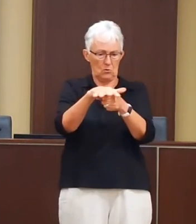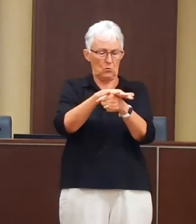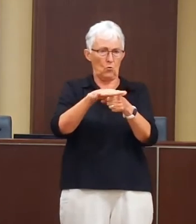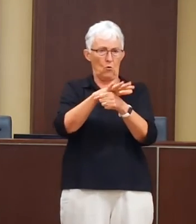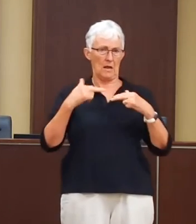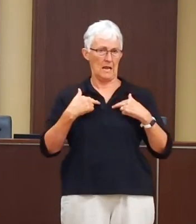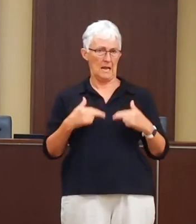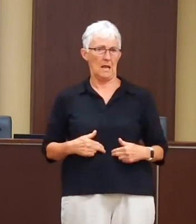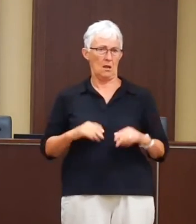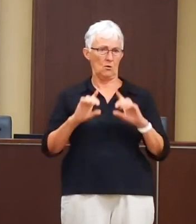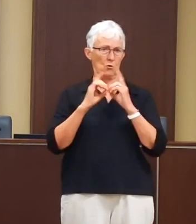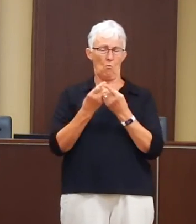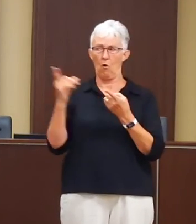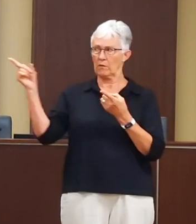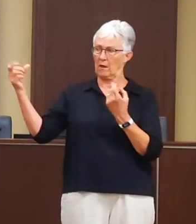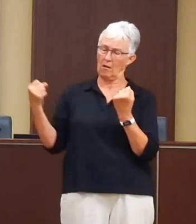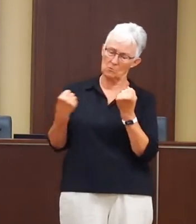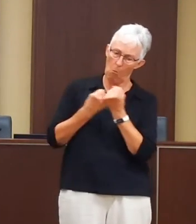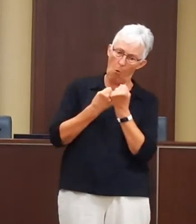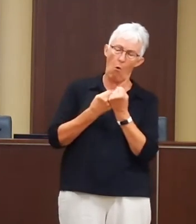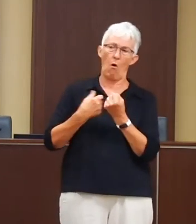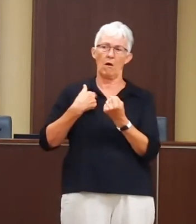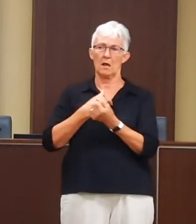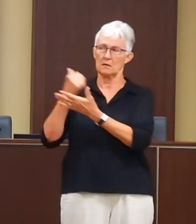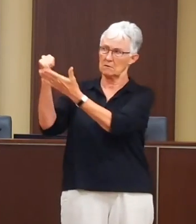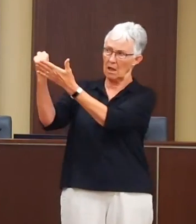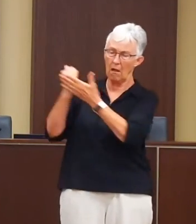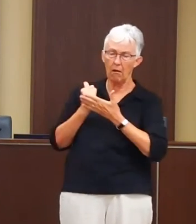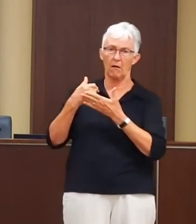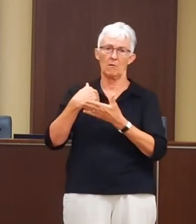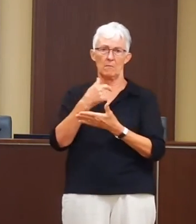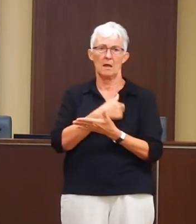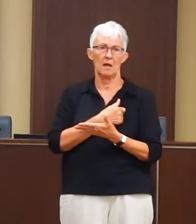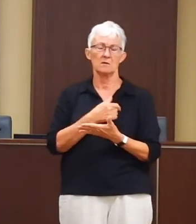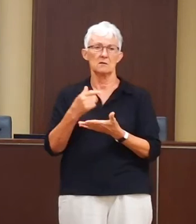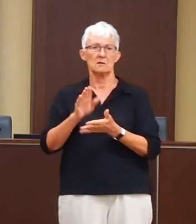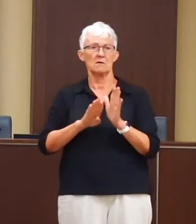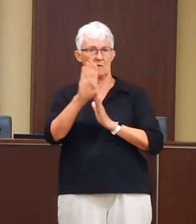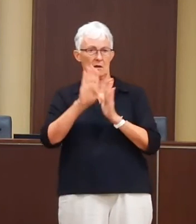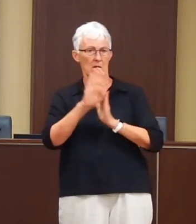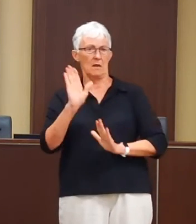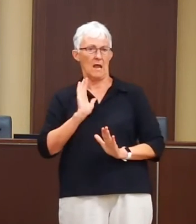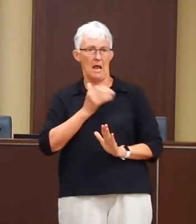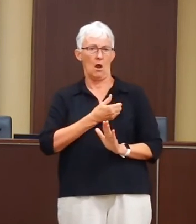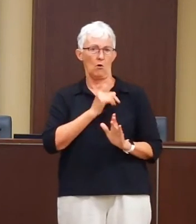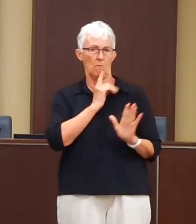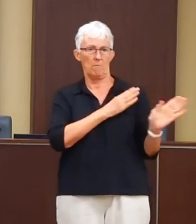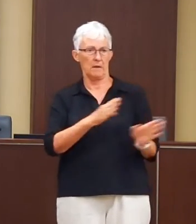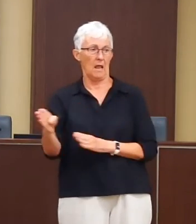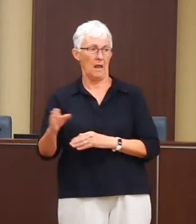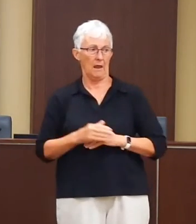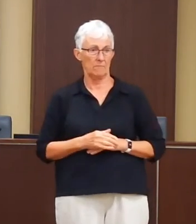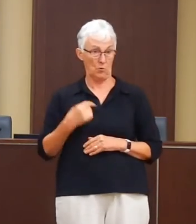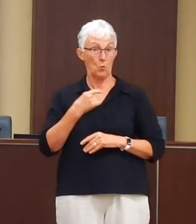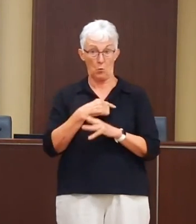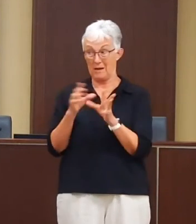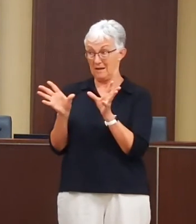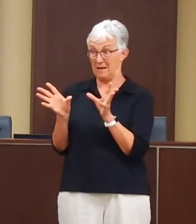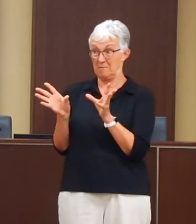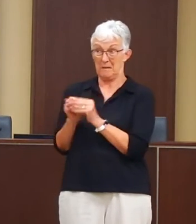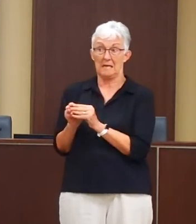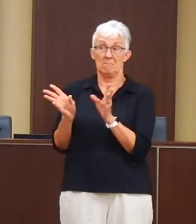on developing our protocols. As I've mentioned many times publicly, we meet with them on almost a weekly basis, and the